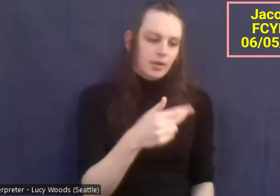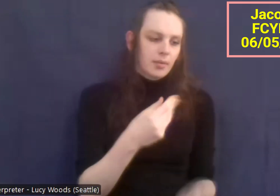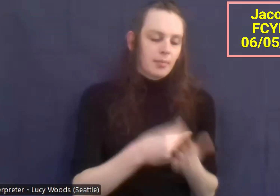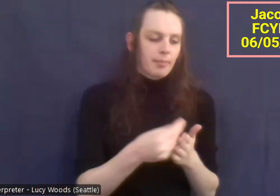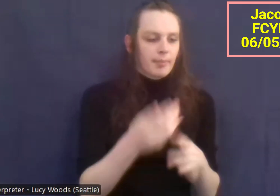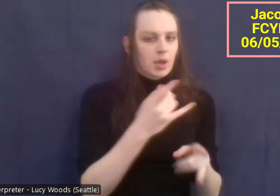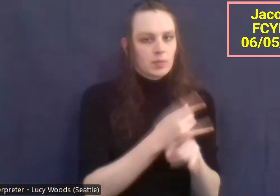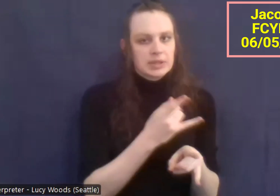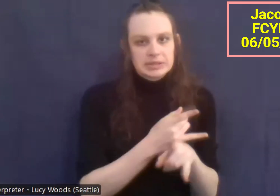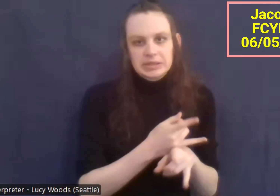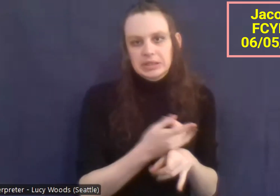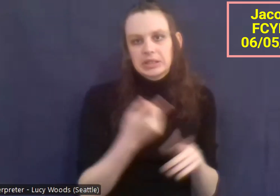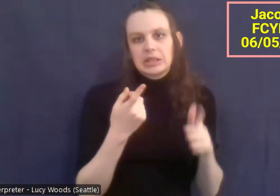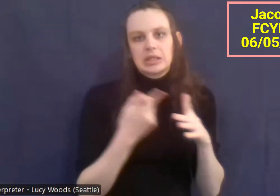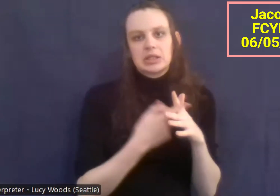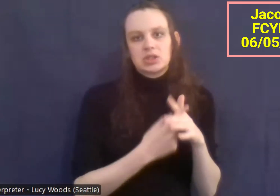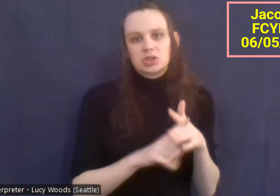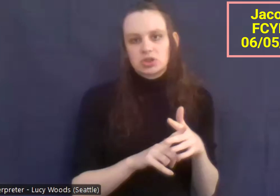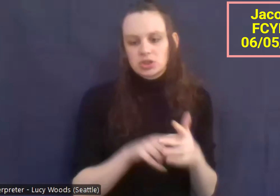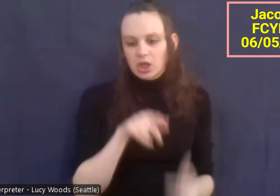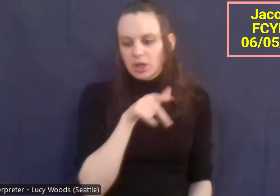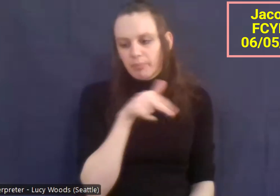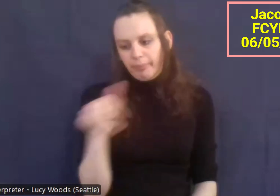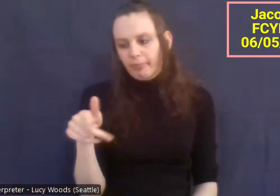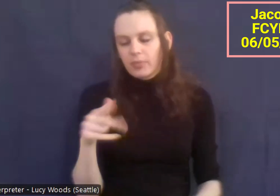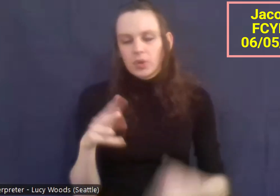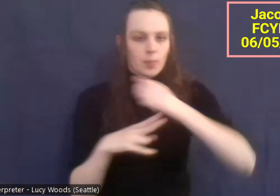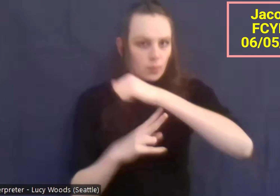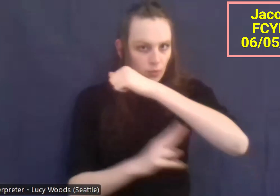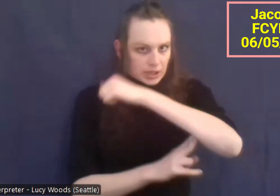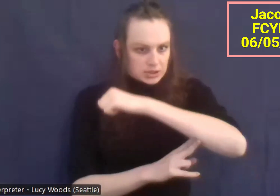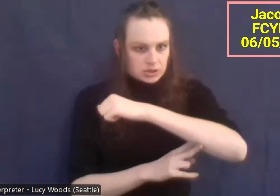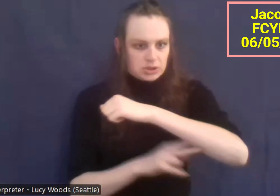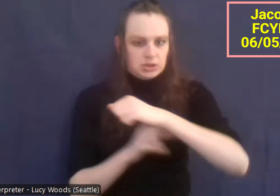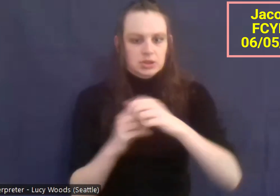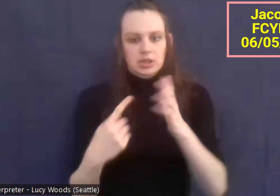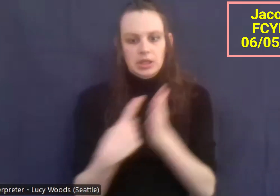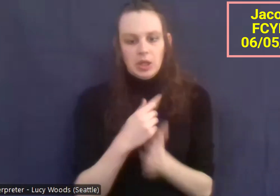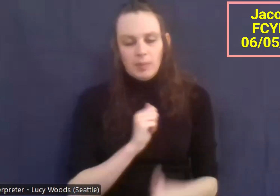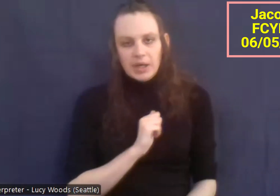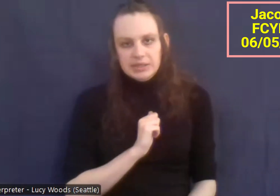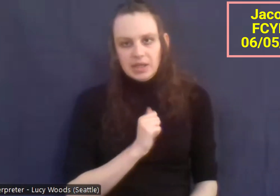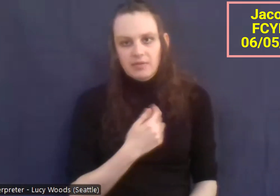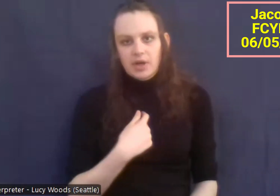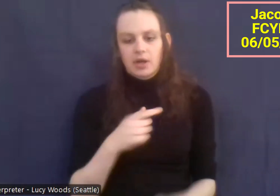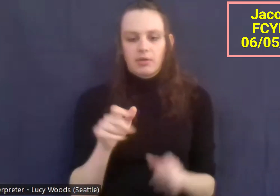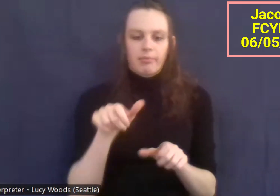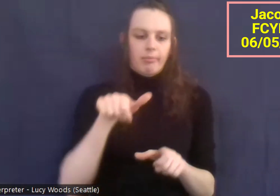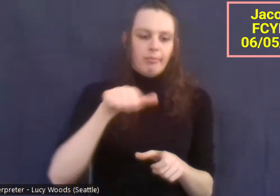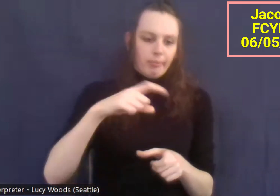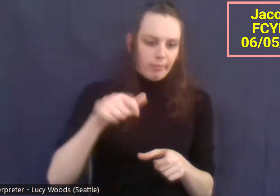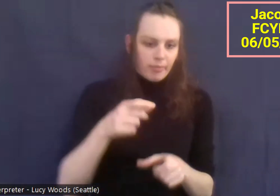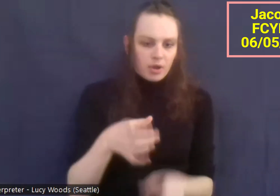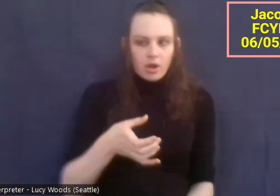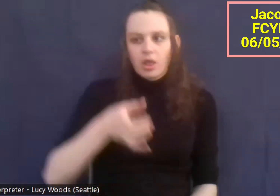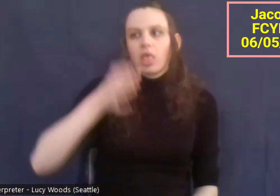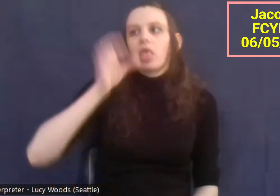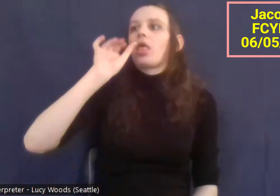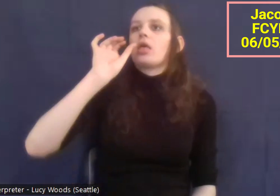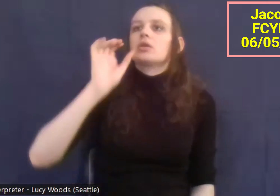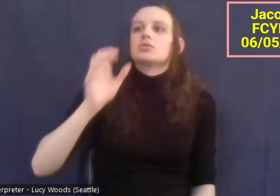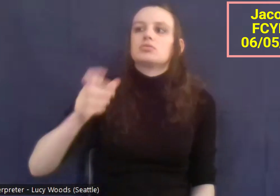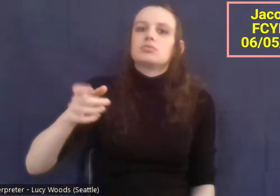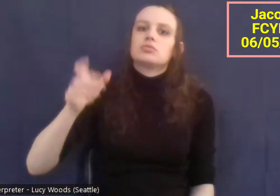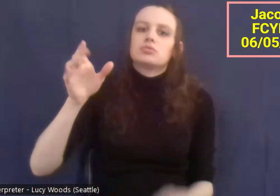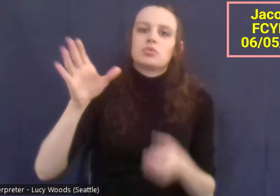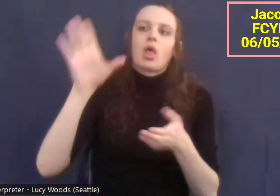outside and I started heading back towards this bridge to kill myself. And I popped the top off of that bottle of whiskey and I turned it up and I drank as much as I possibly